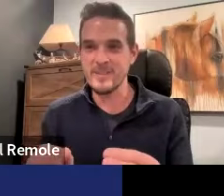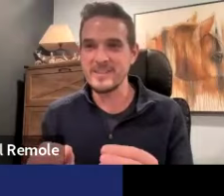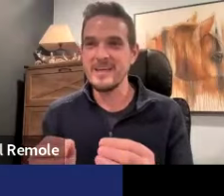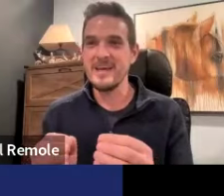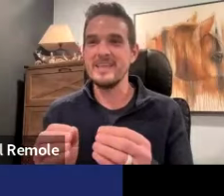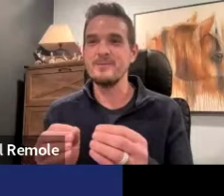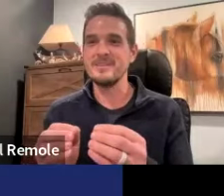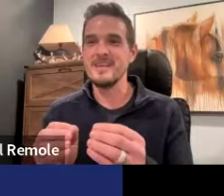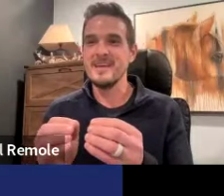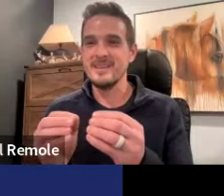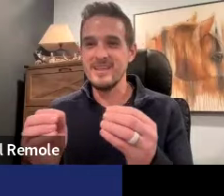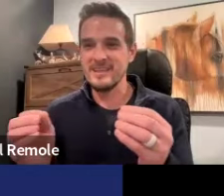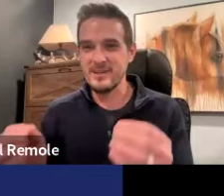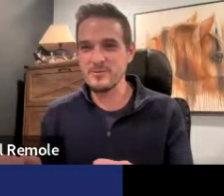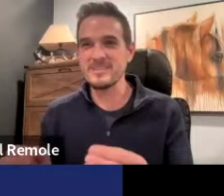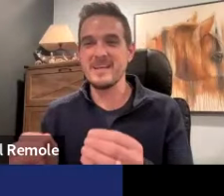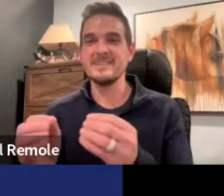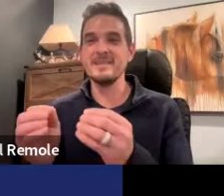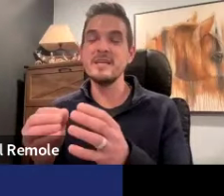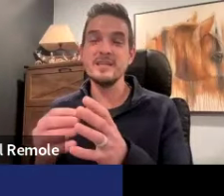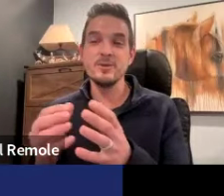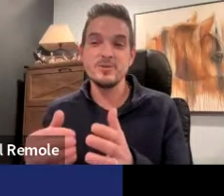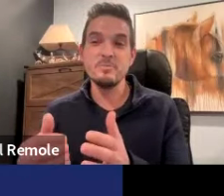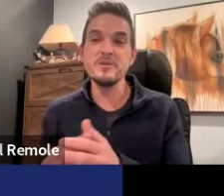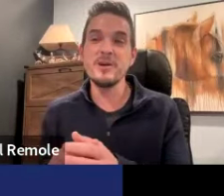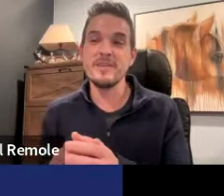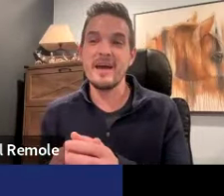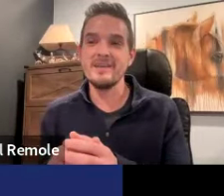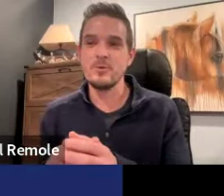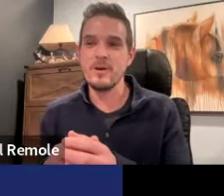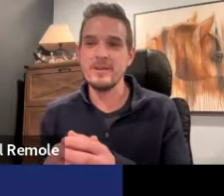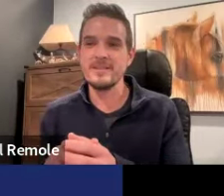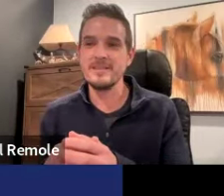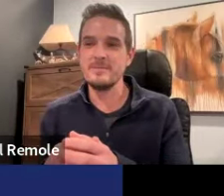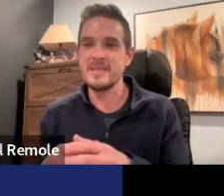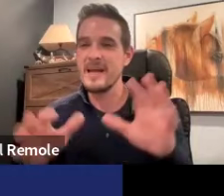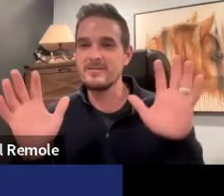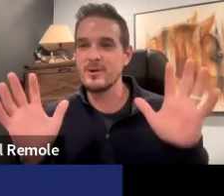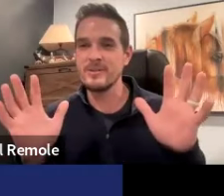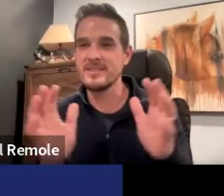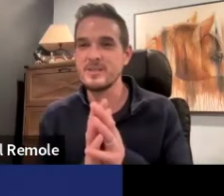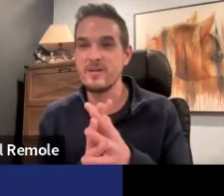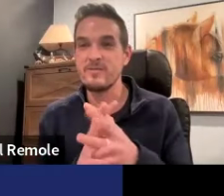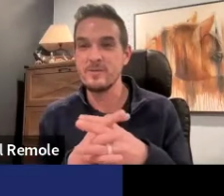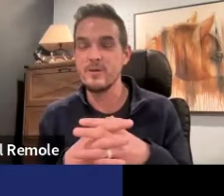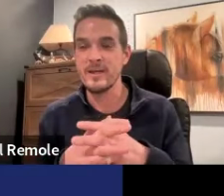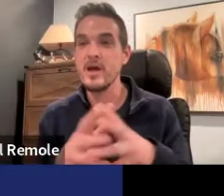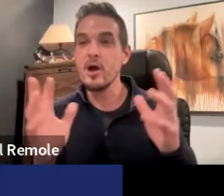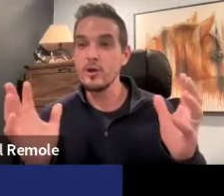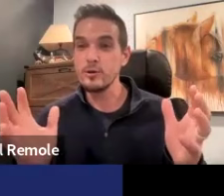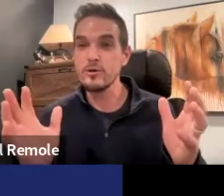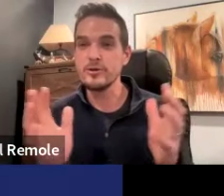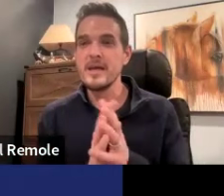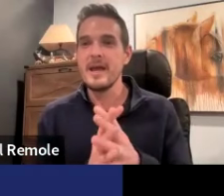and Alvy, and then it was that he's excited to see me, and so it's building on that to where his system didn't have to go into stage 5,